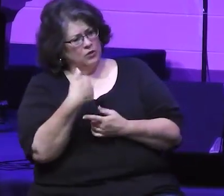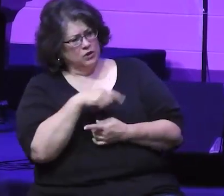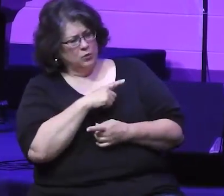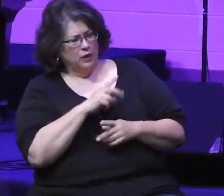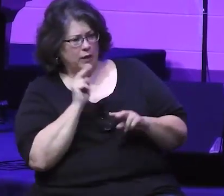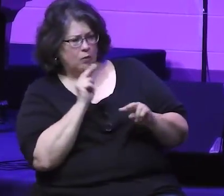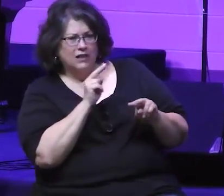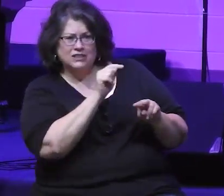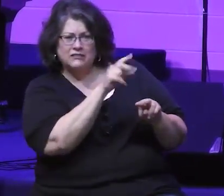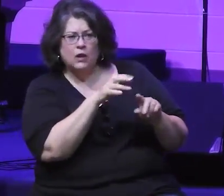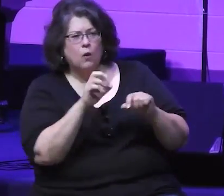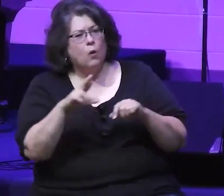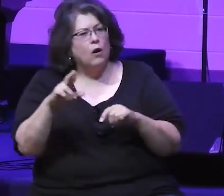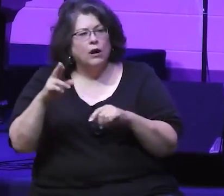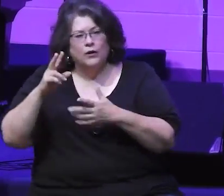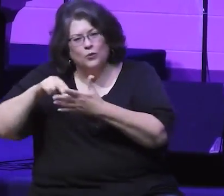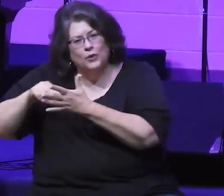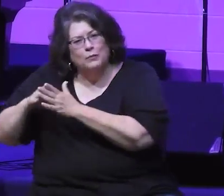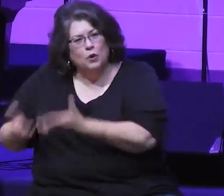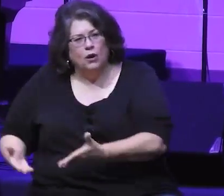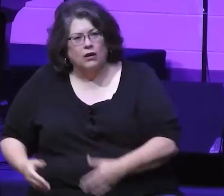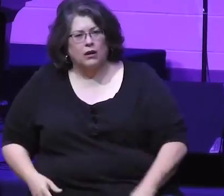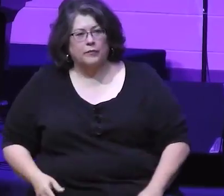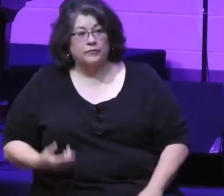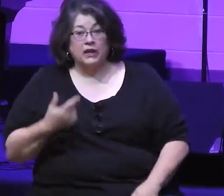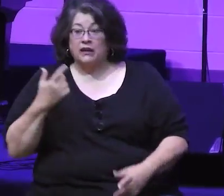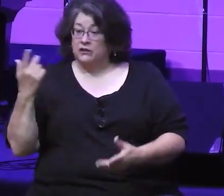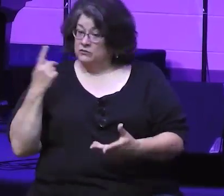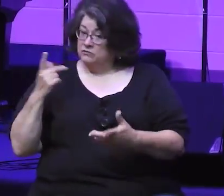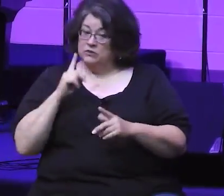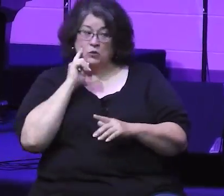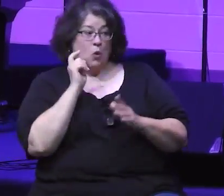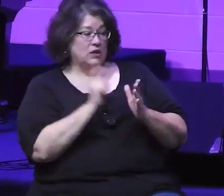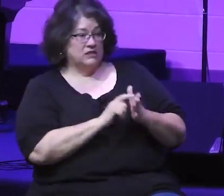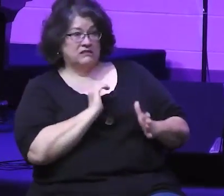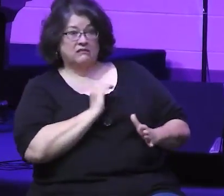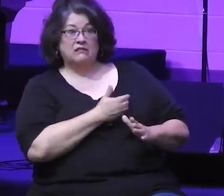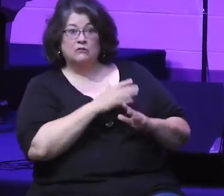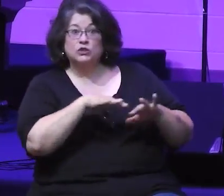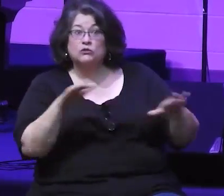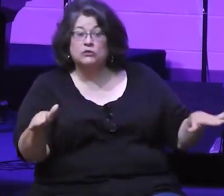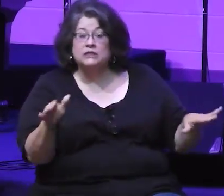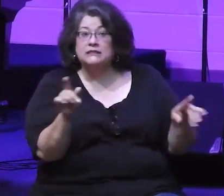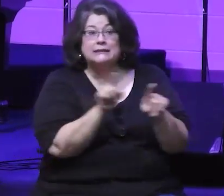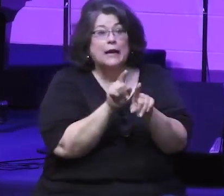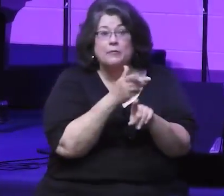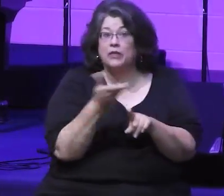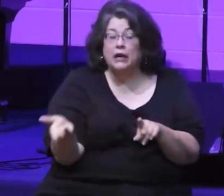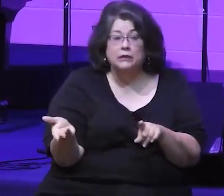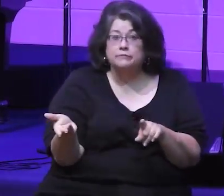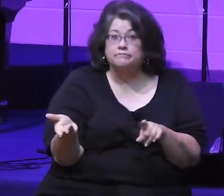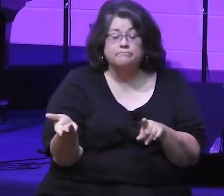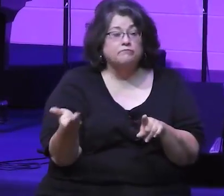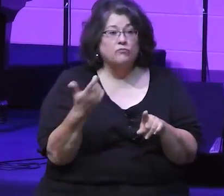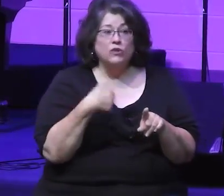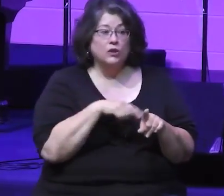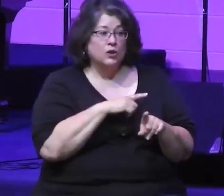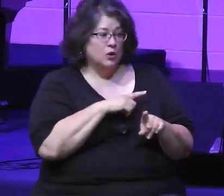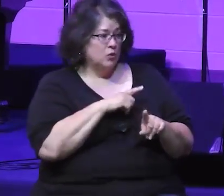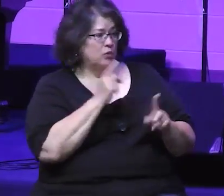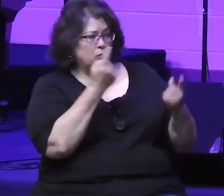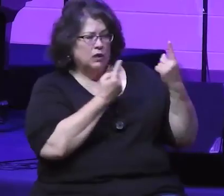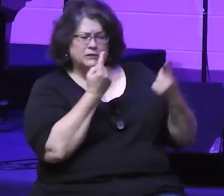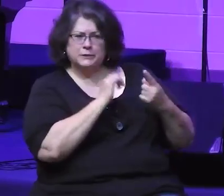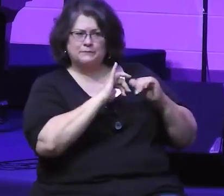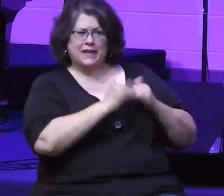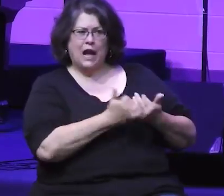want my kids doing with their time? And so what started for me is just an issue of finances and trying to find